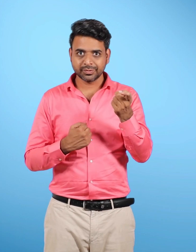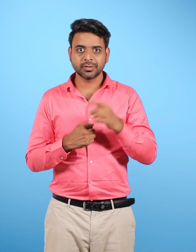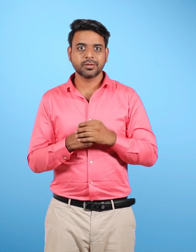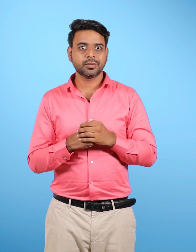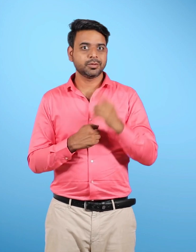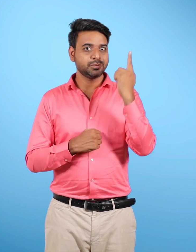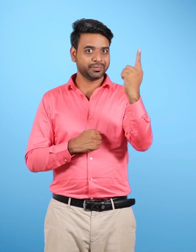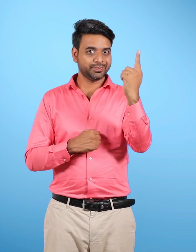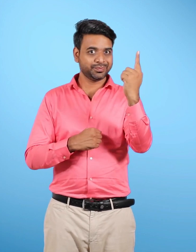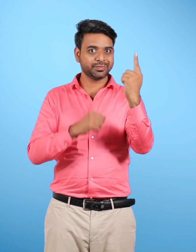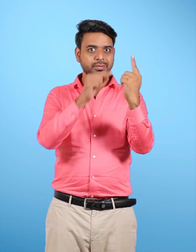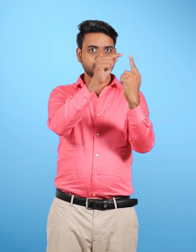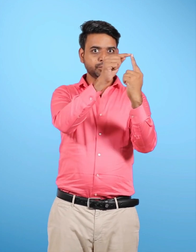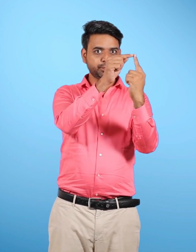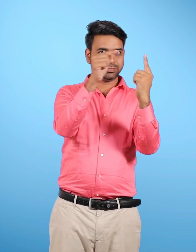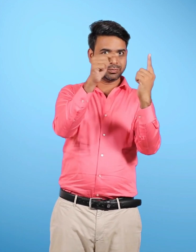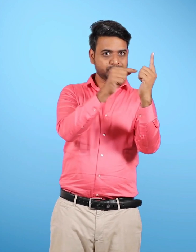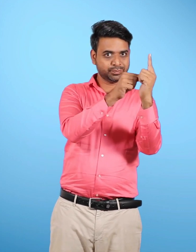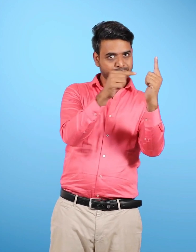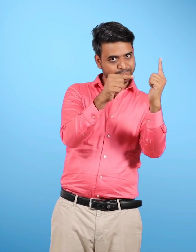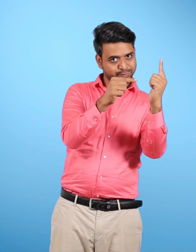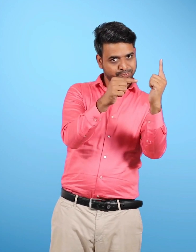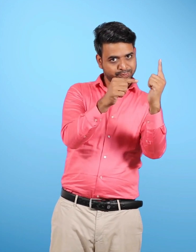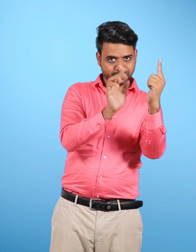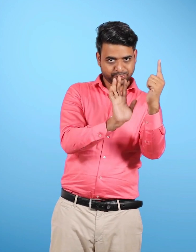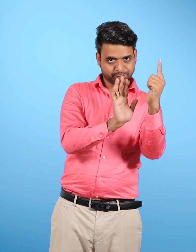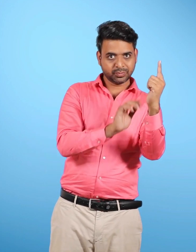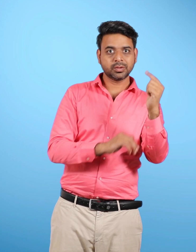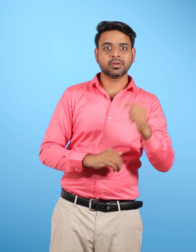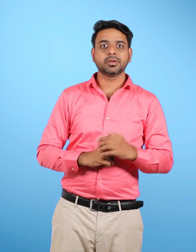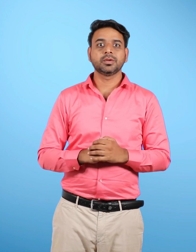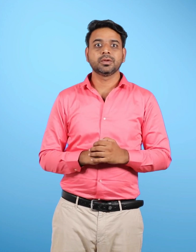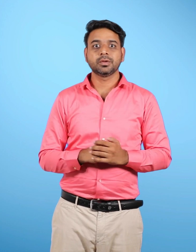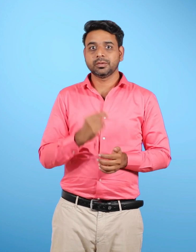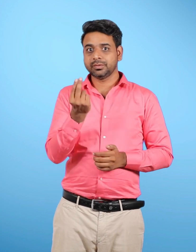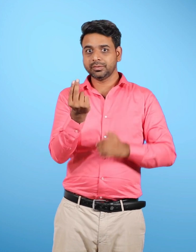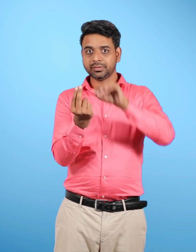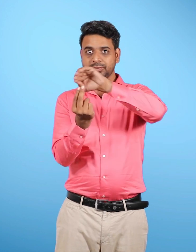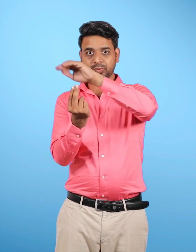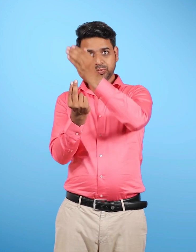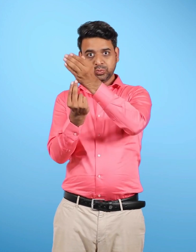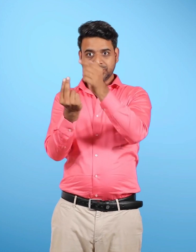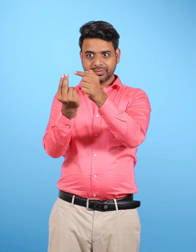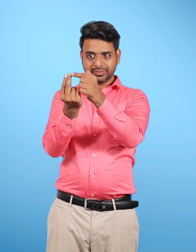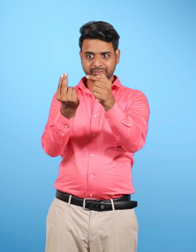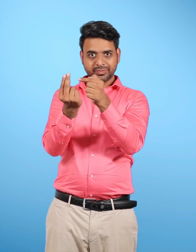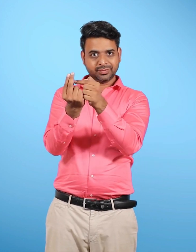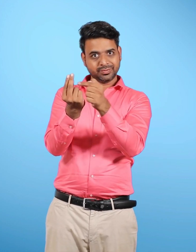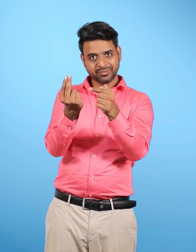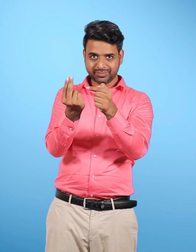you connected one terminal of the electric cell to the other terminal through wires passing to and from the